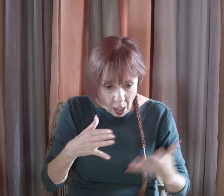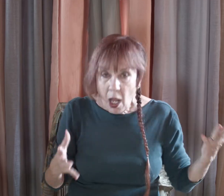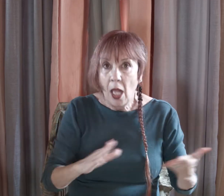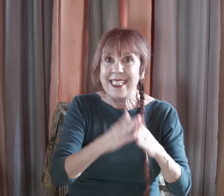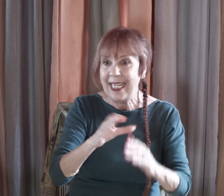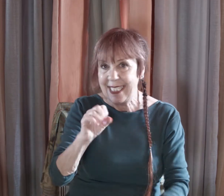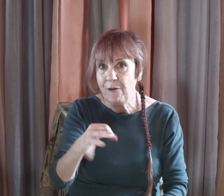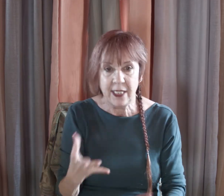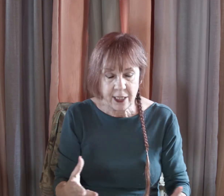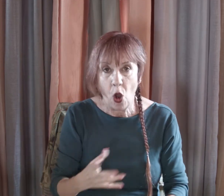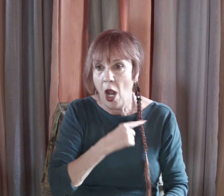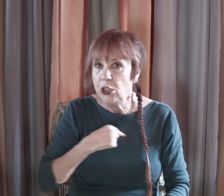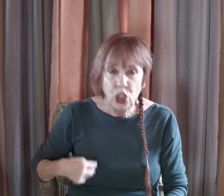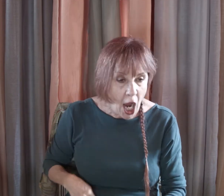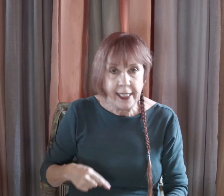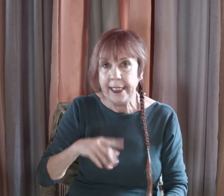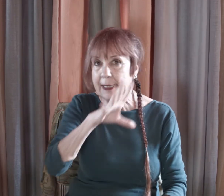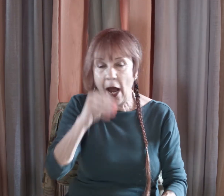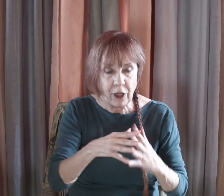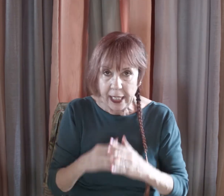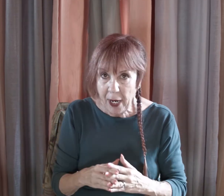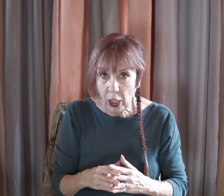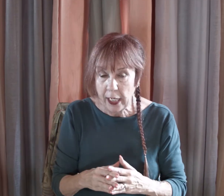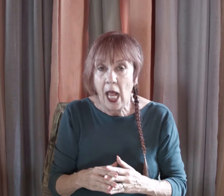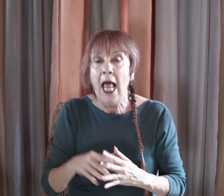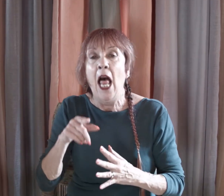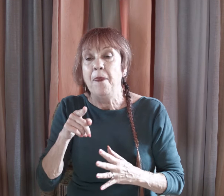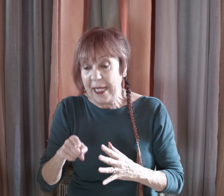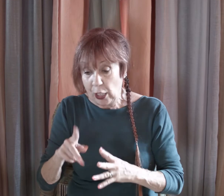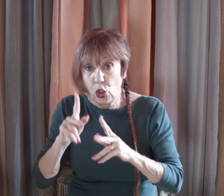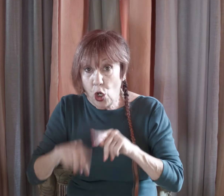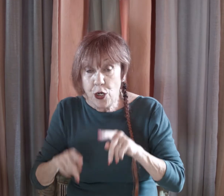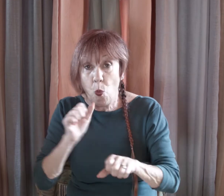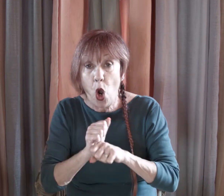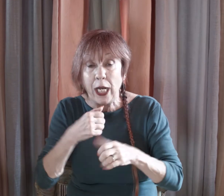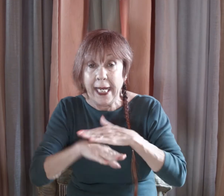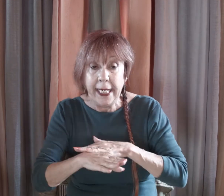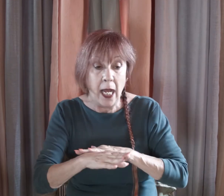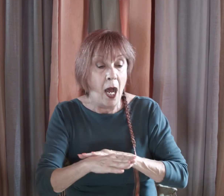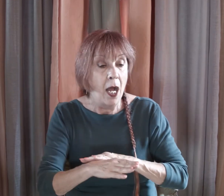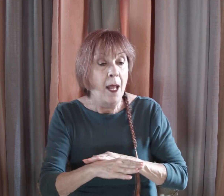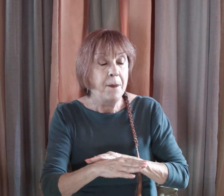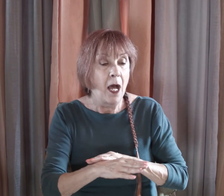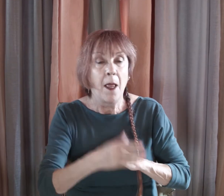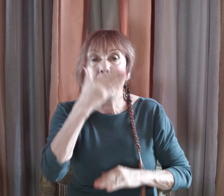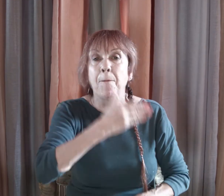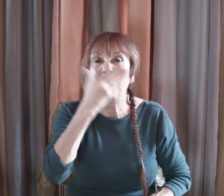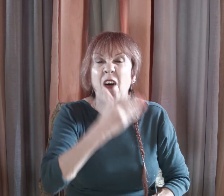African American in good numbers in any jobs that a public would ever see. So that meant you couldn't be a bellhop, which got